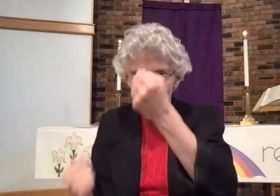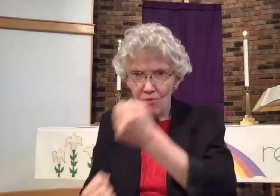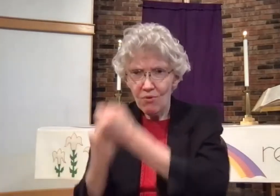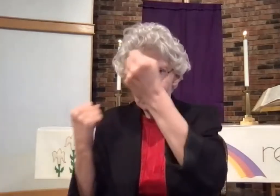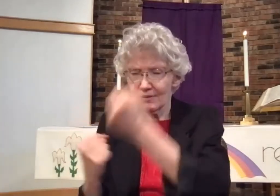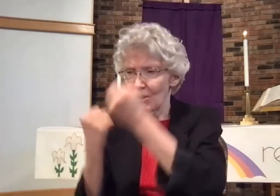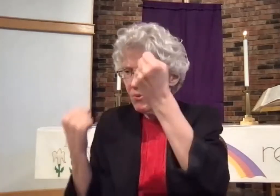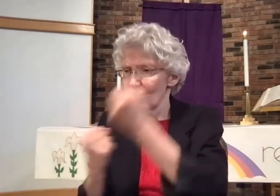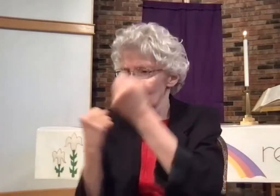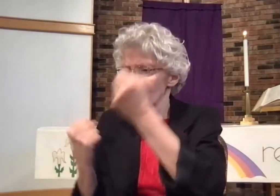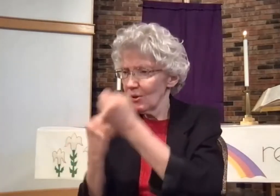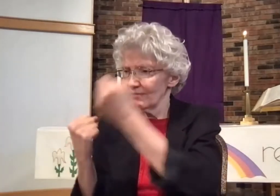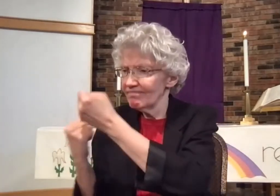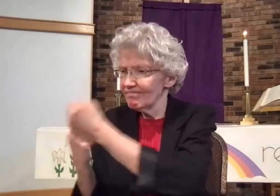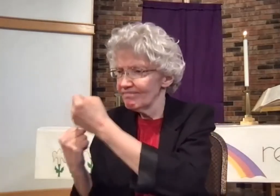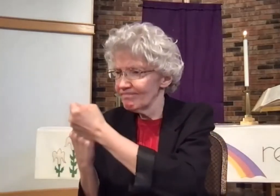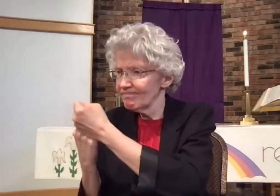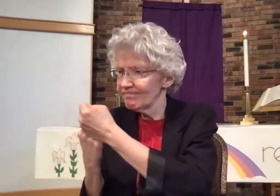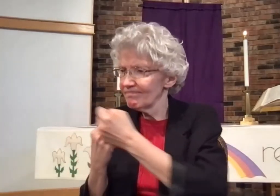then finally, be supportive.